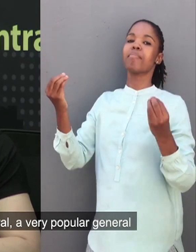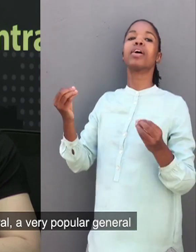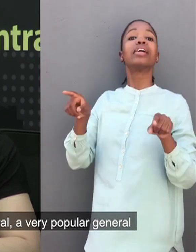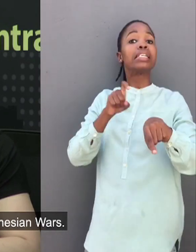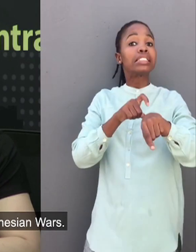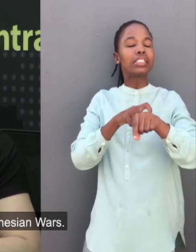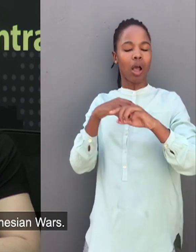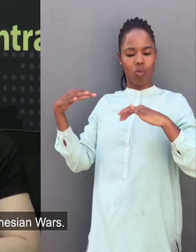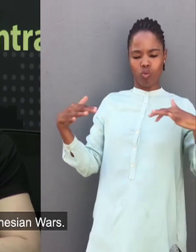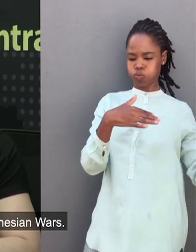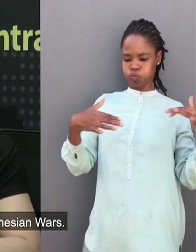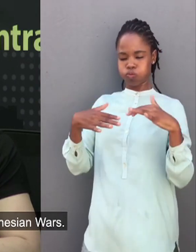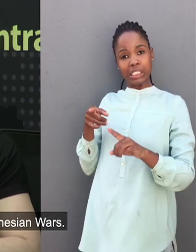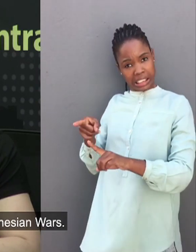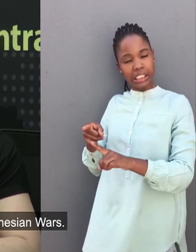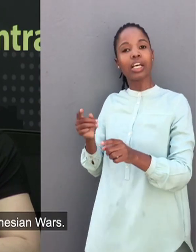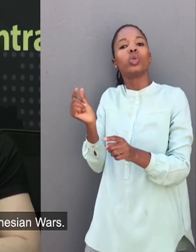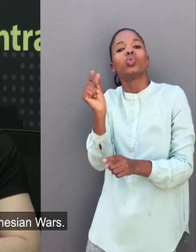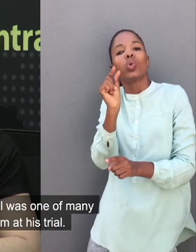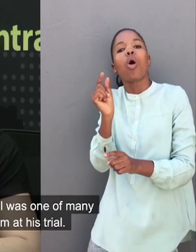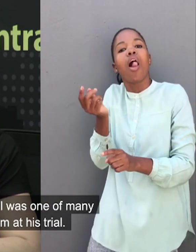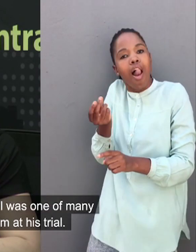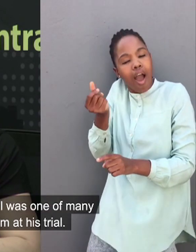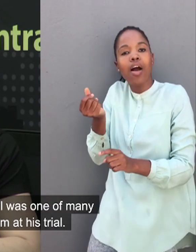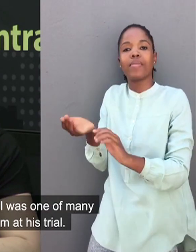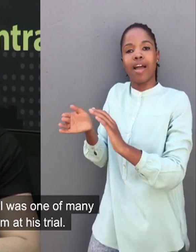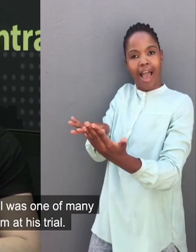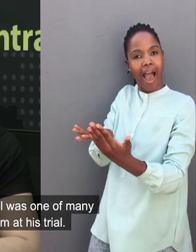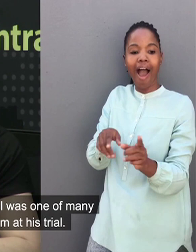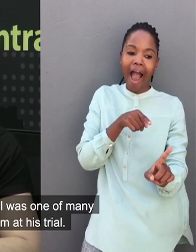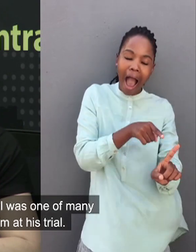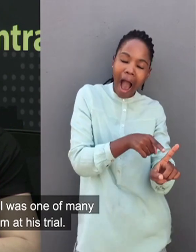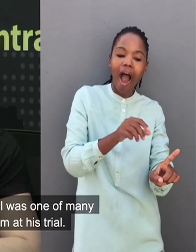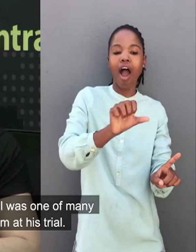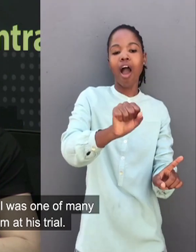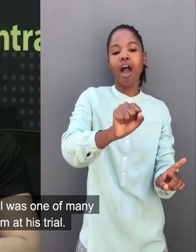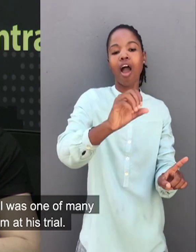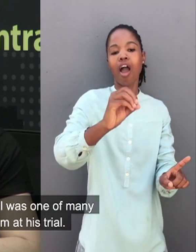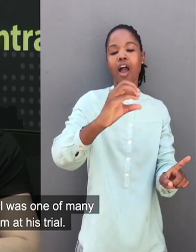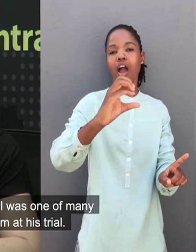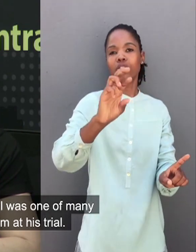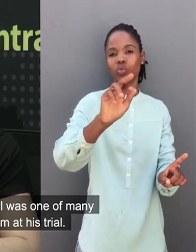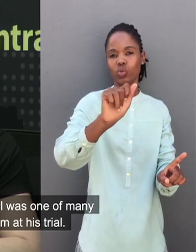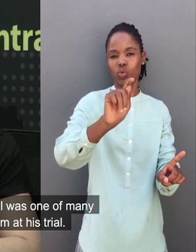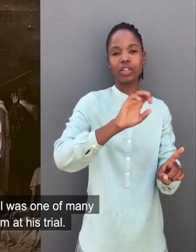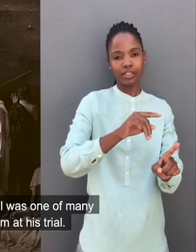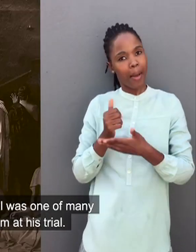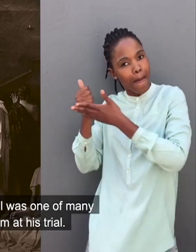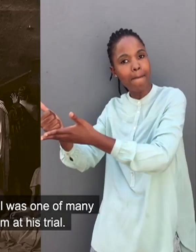making sure that their content is more inclusive. So we want to have a more sustainable project going forward, not just focusing on